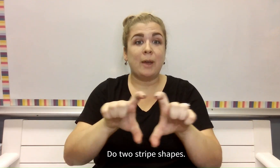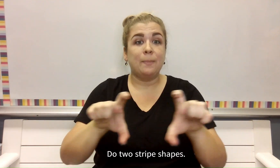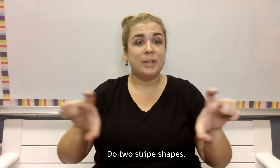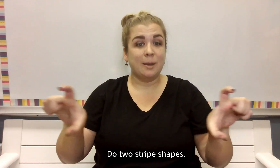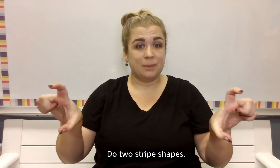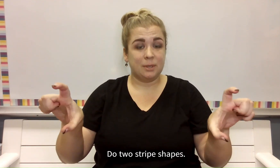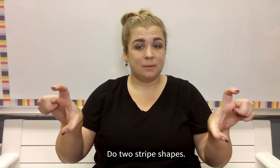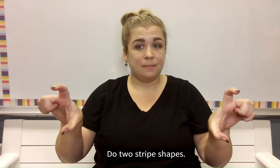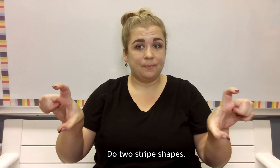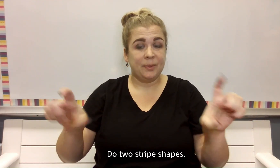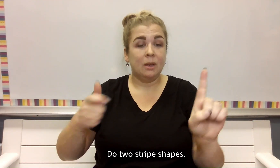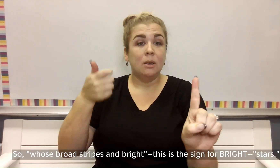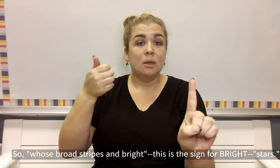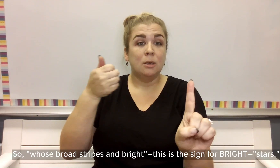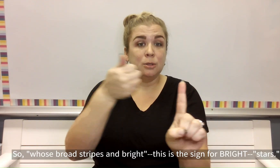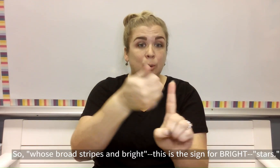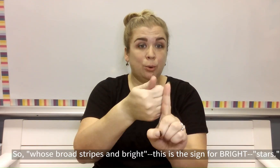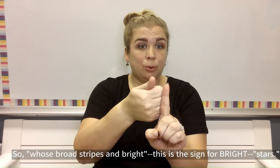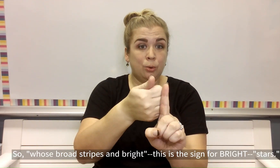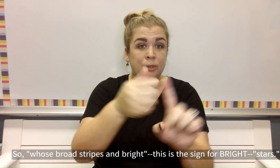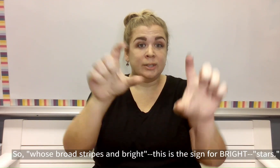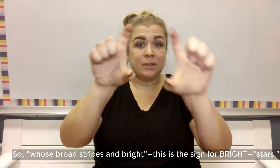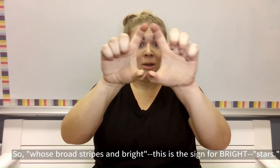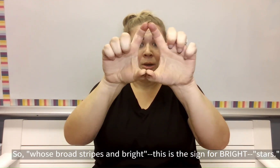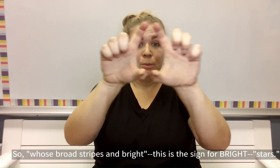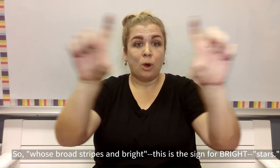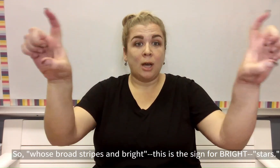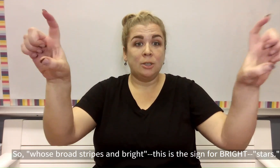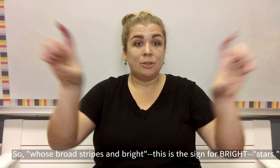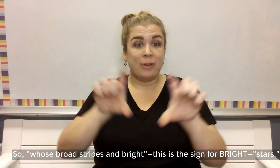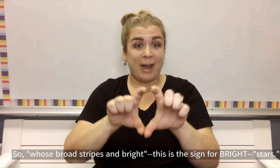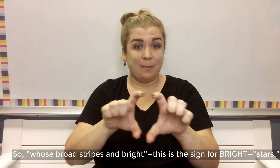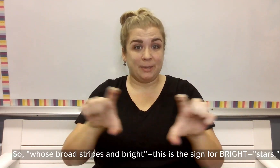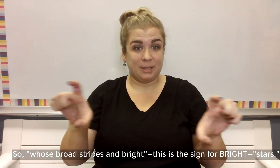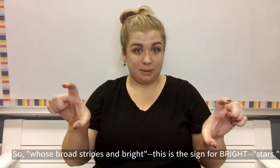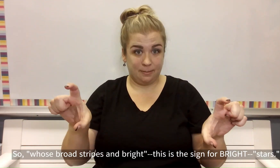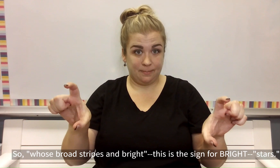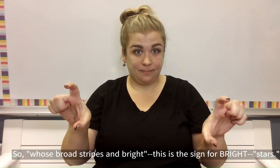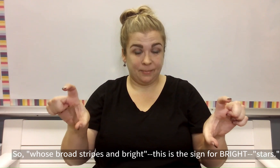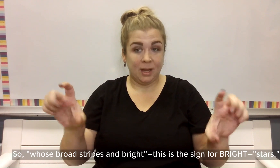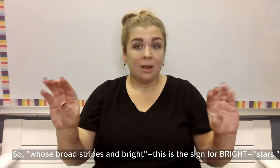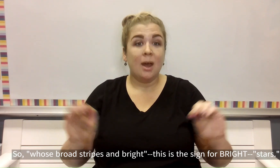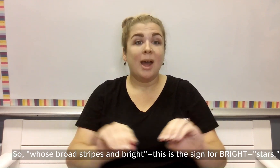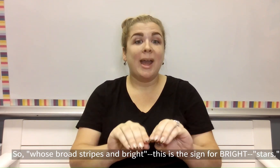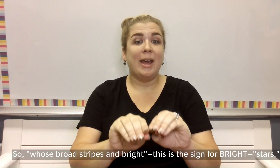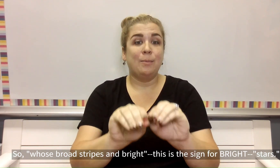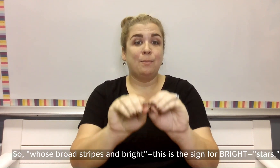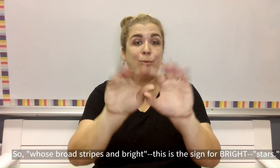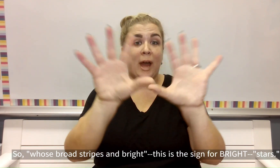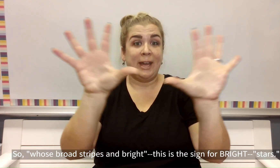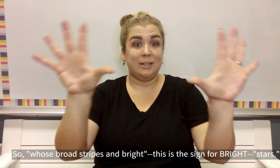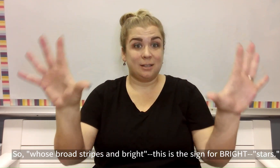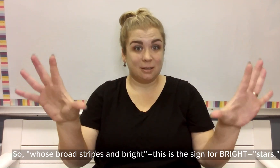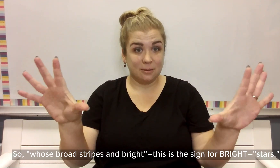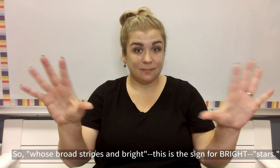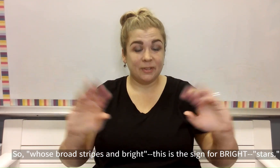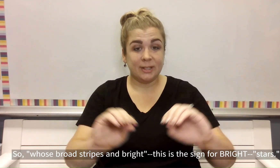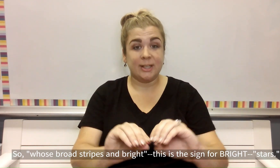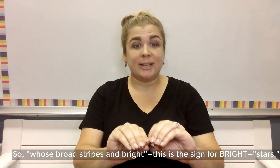stripe shapes. So whose broad stripes and bright, this is the sign